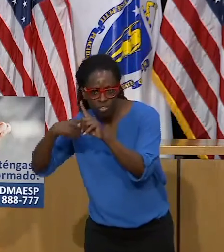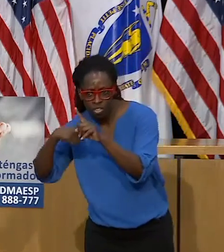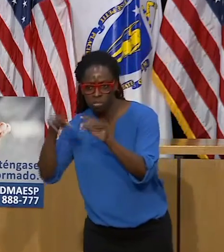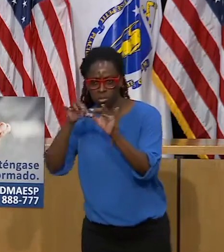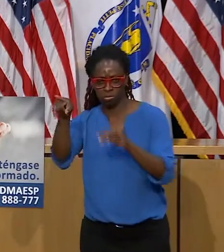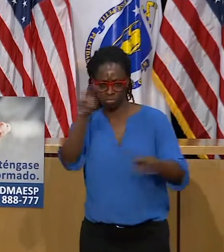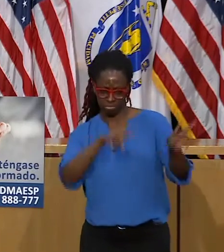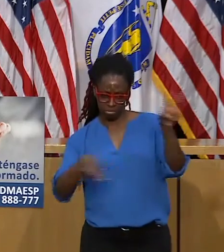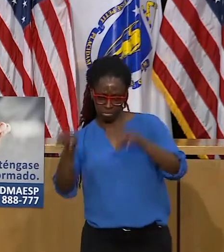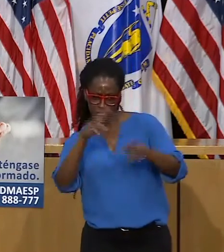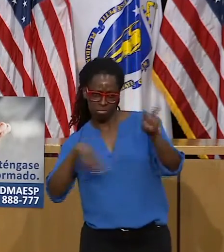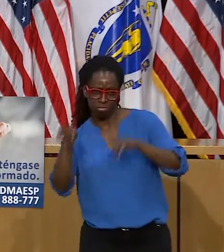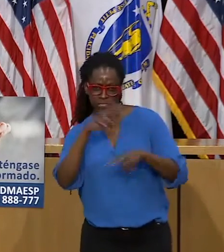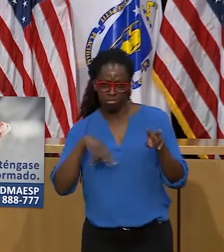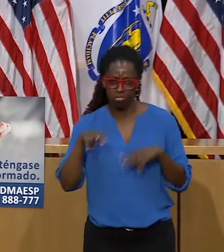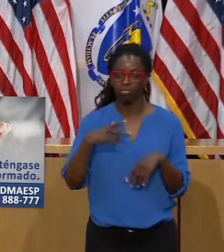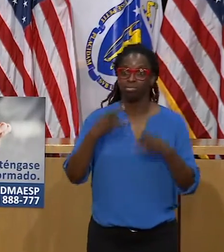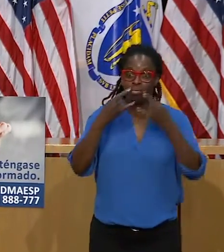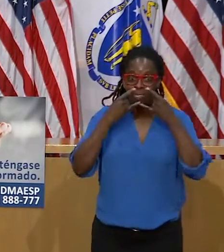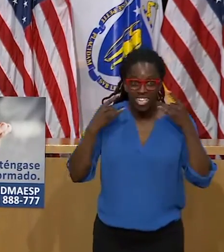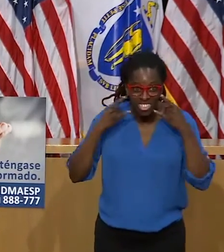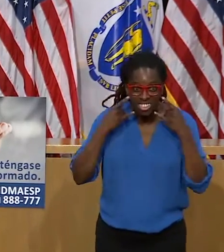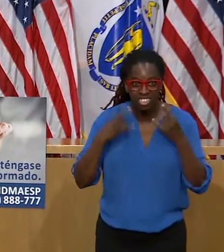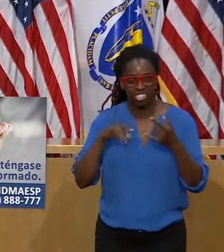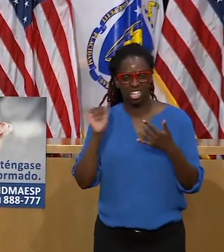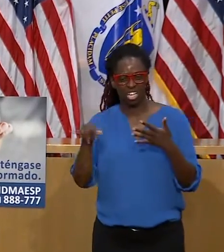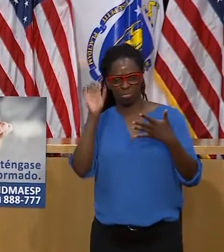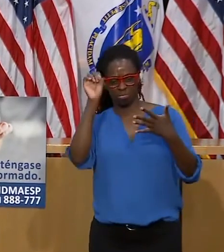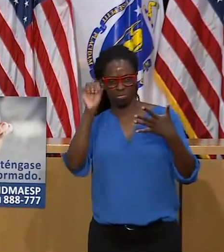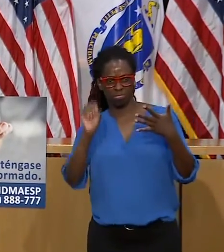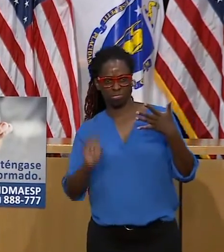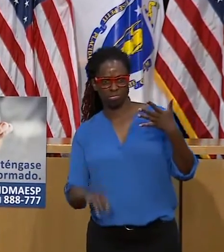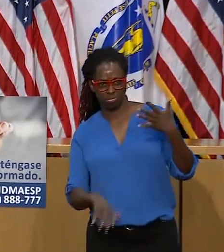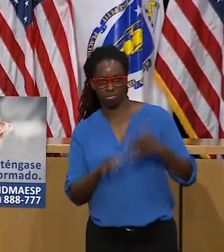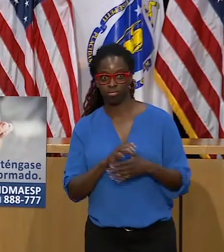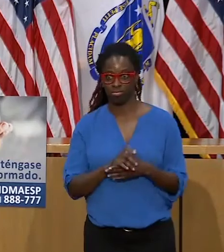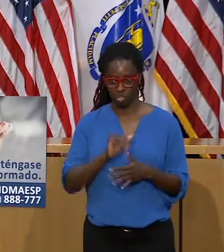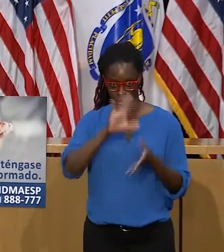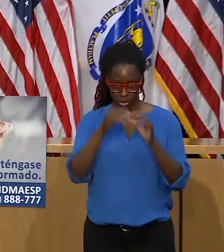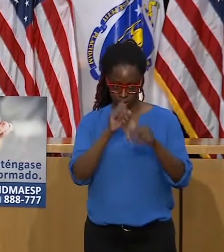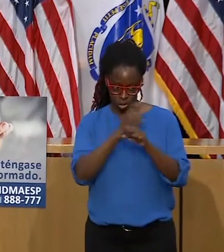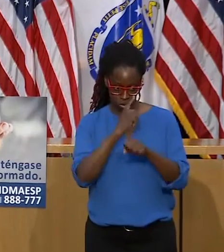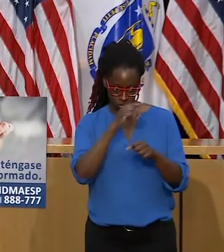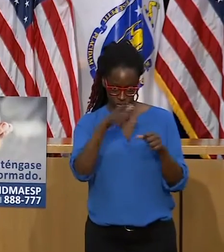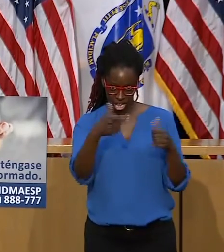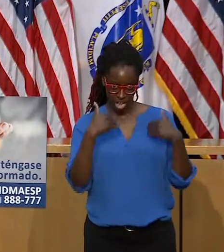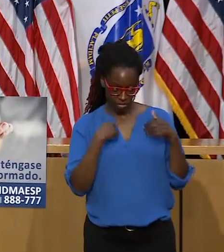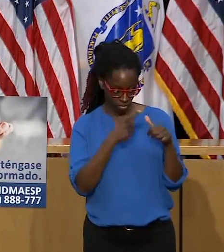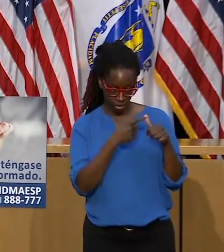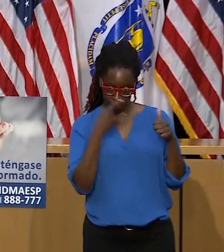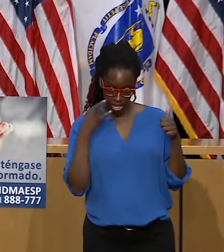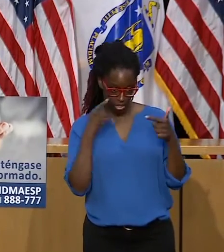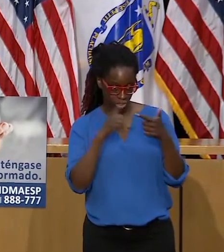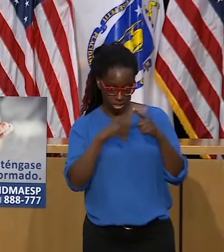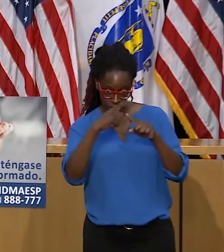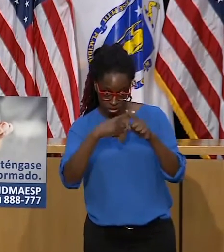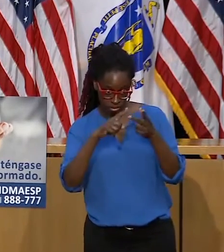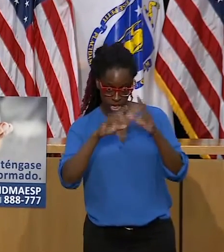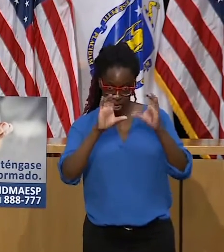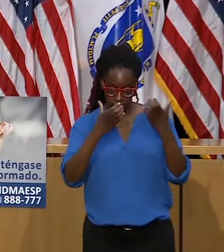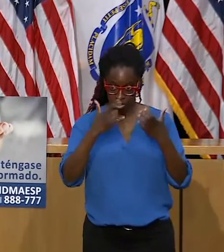guardians have done their part, stepping up in extraordinary ways virtually overnight to become educators at